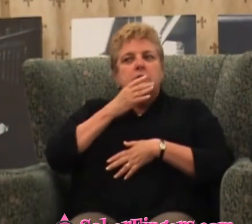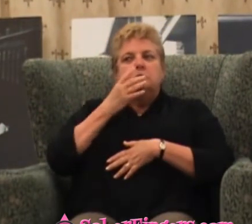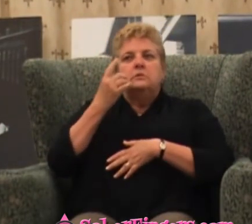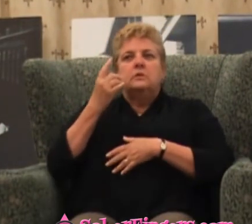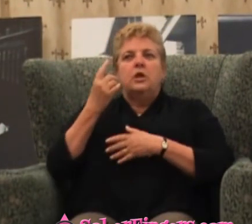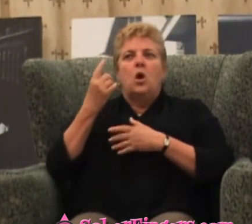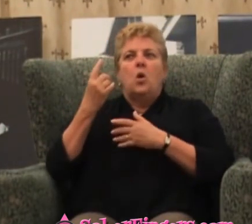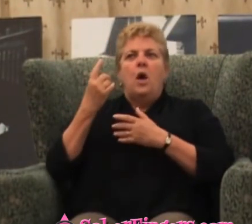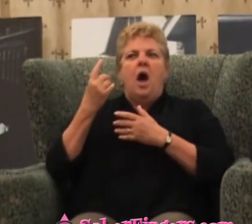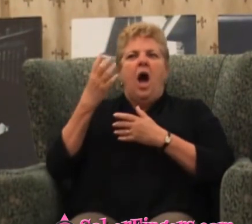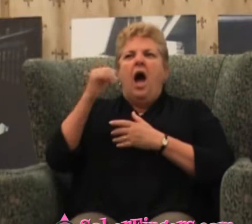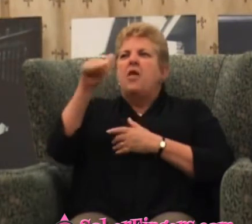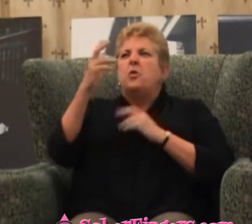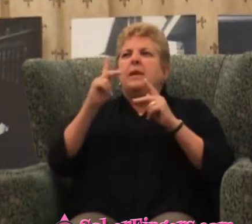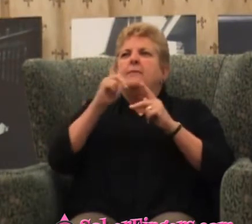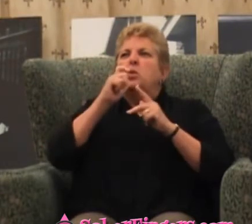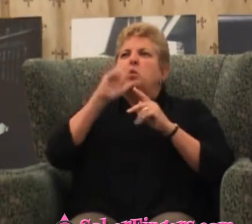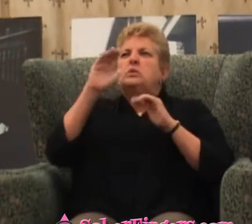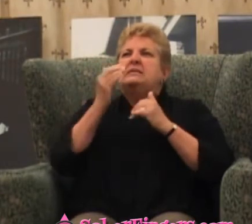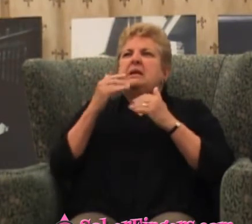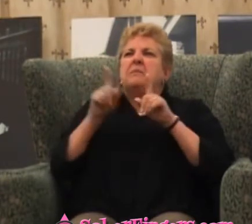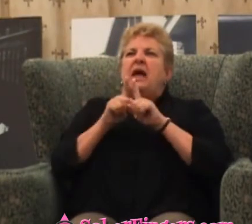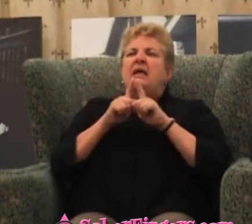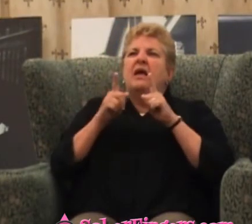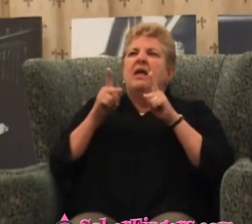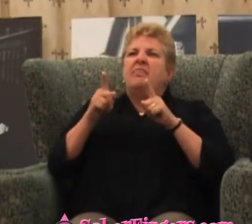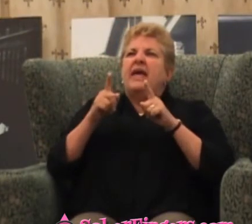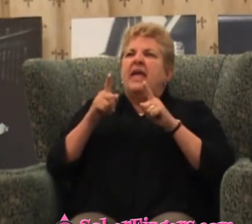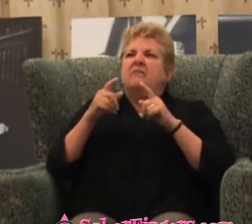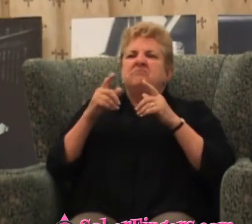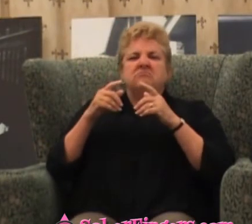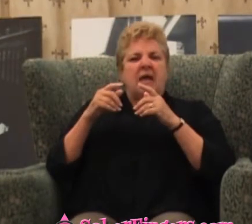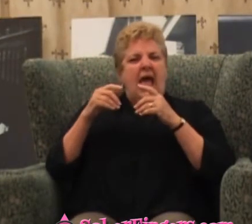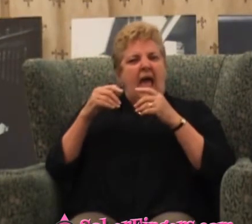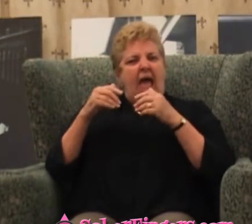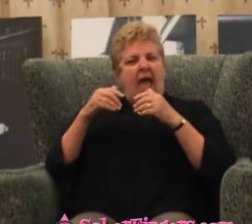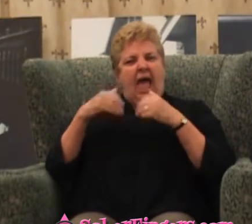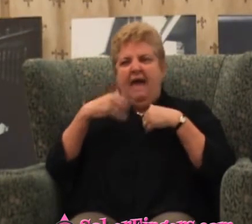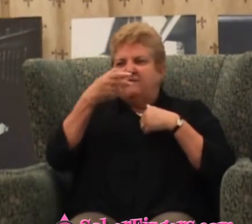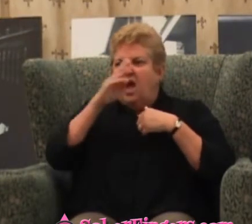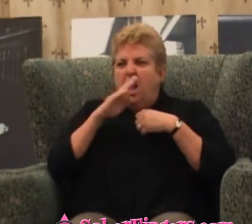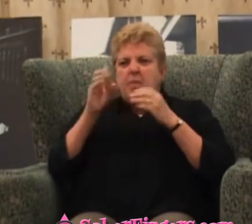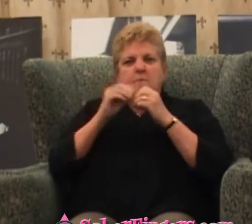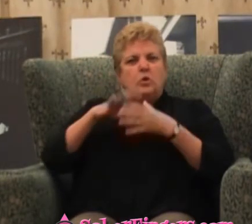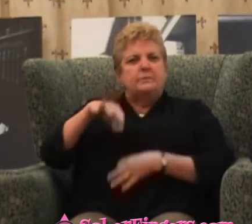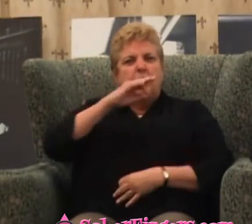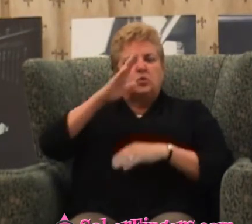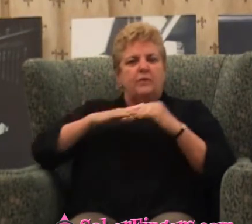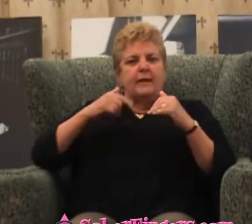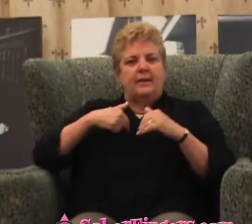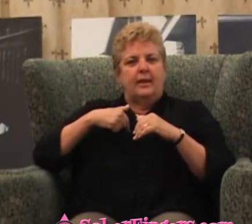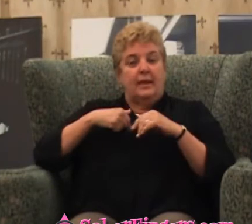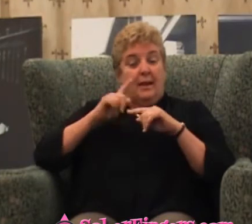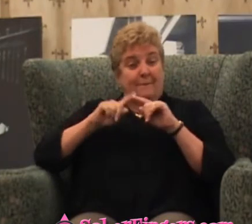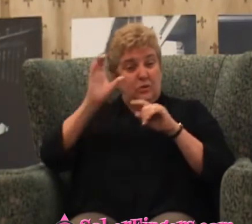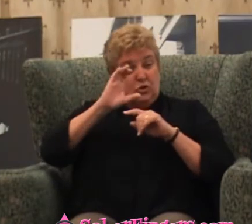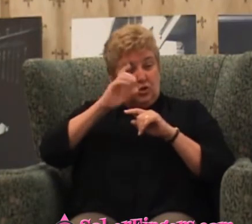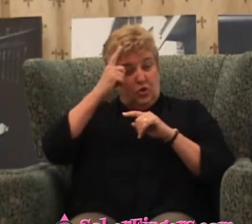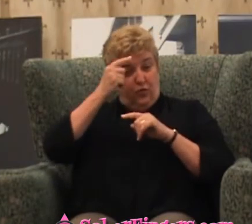more godly, so much more spiritual than me. And I never thought that I could search for the power of God inside of me. And you guys